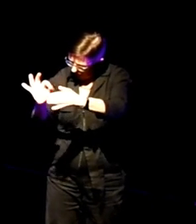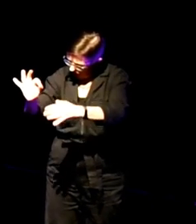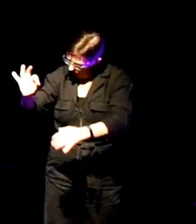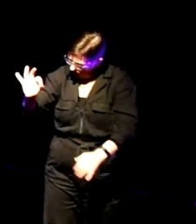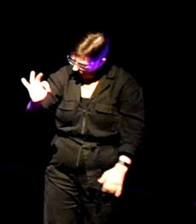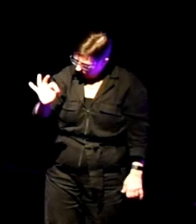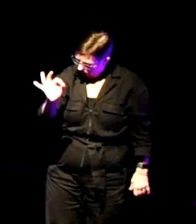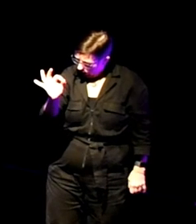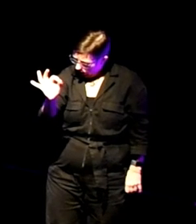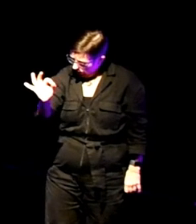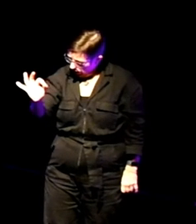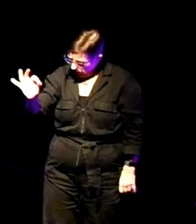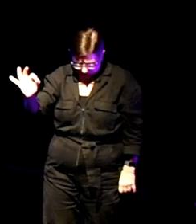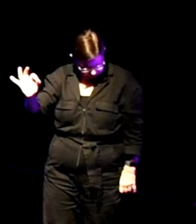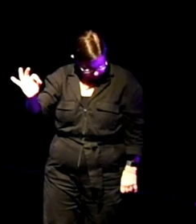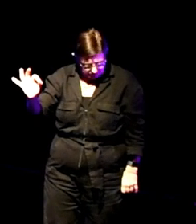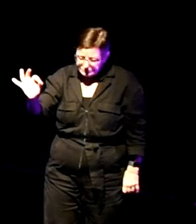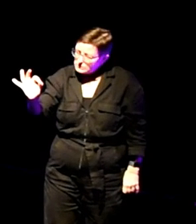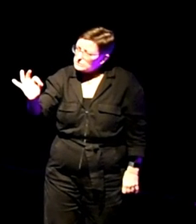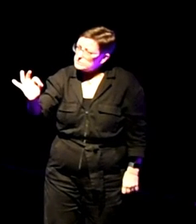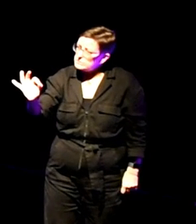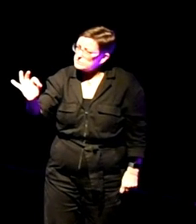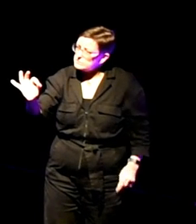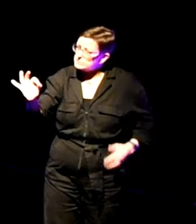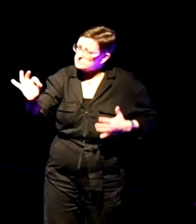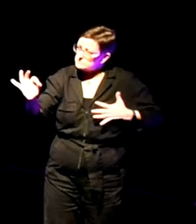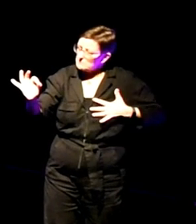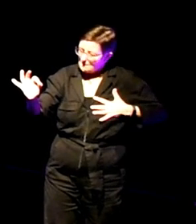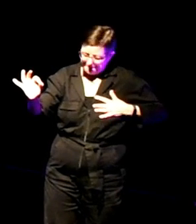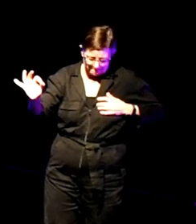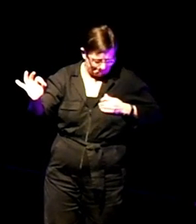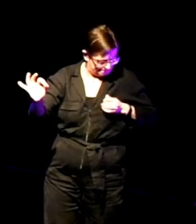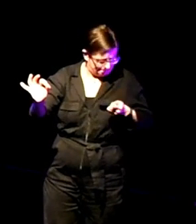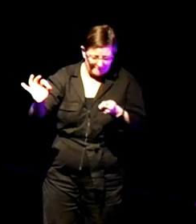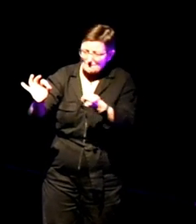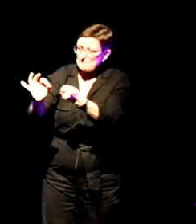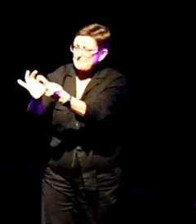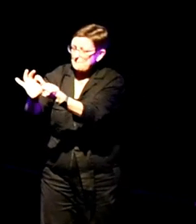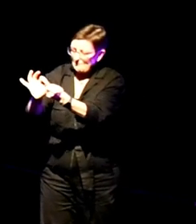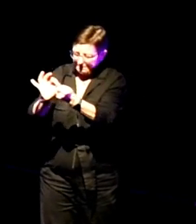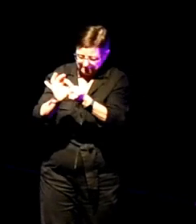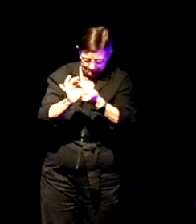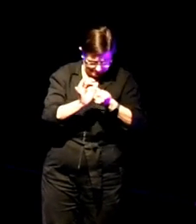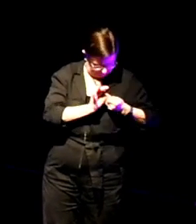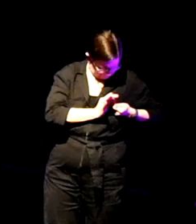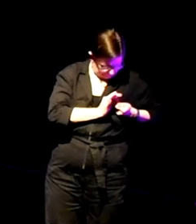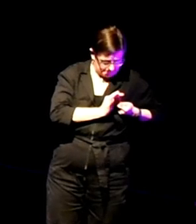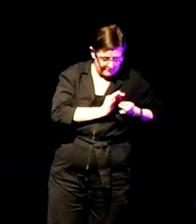My breast still misses you. Thank you.